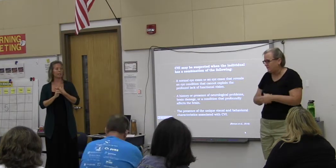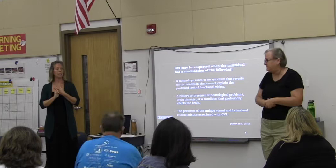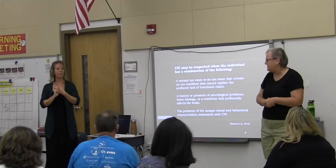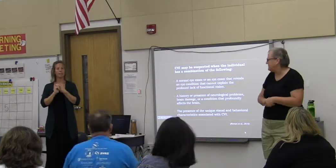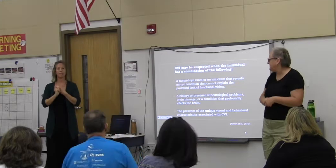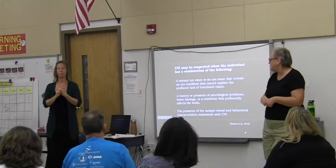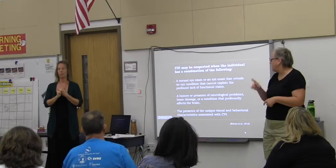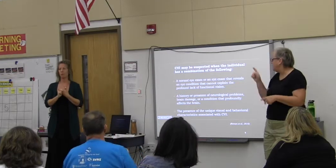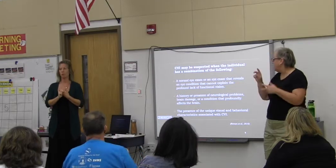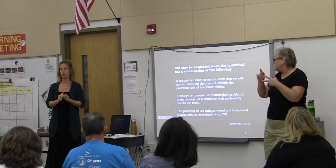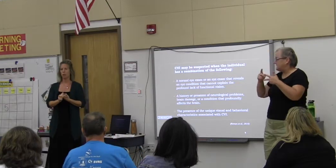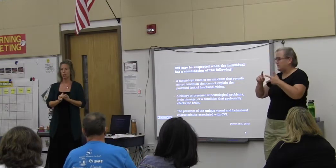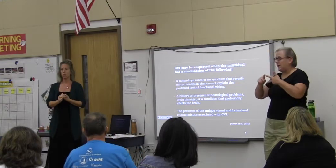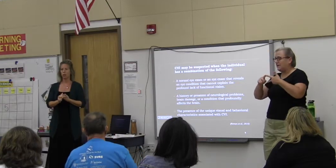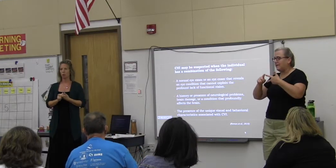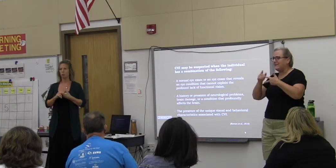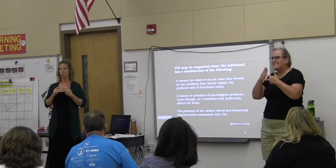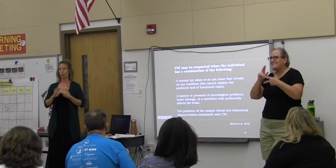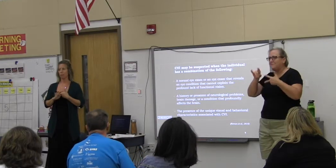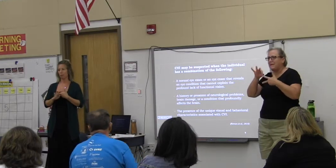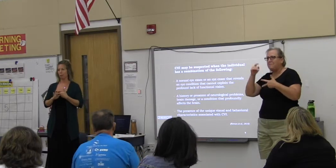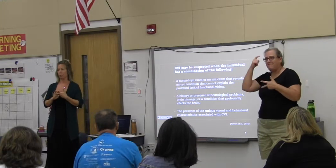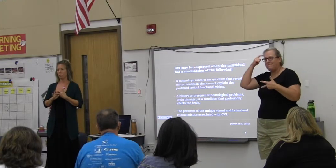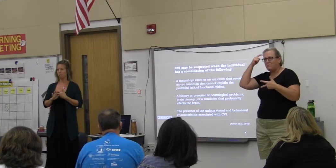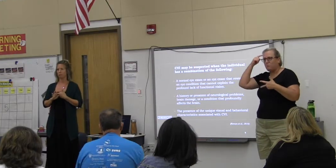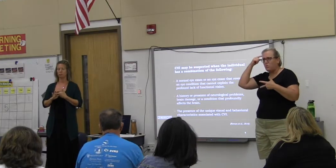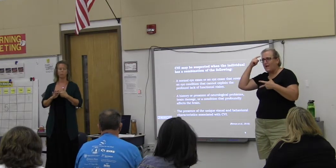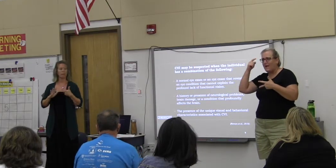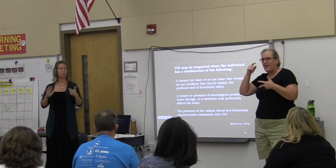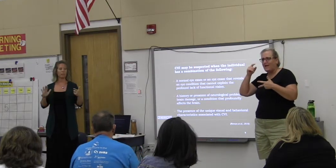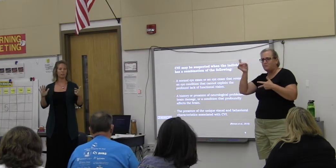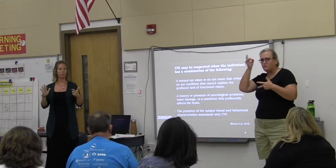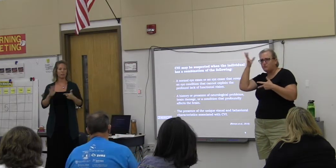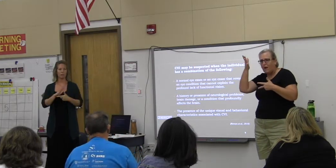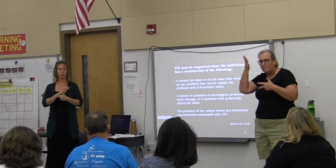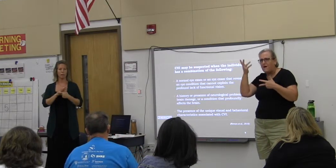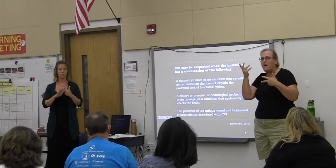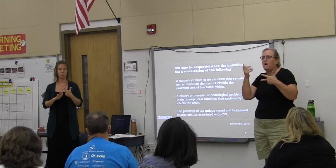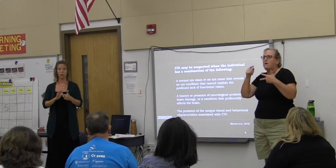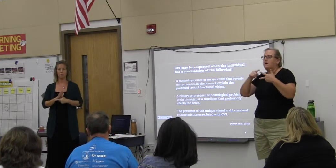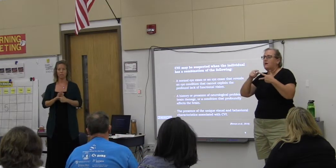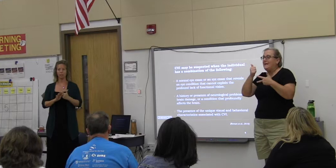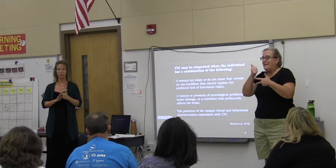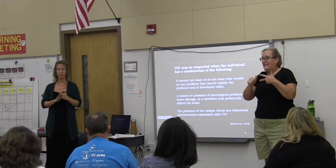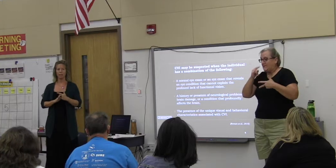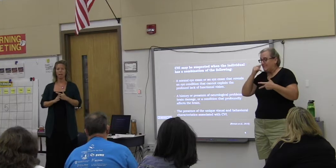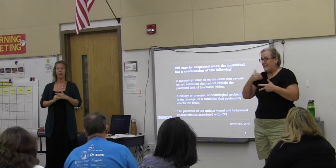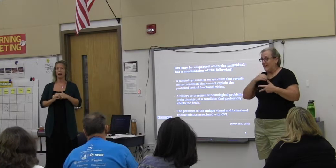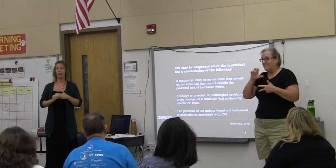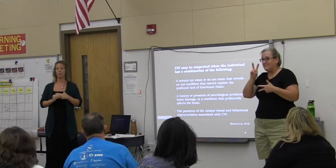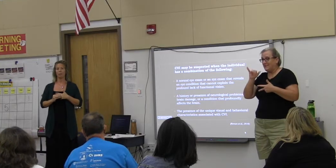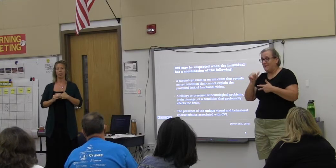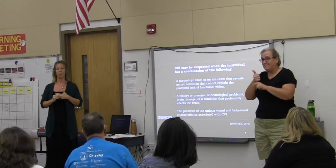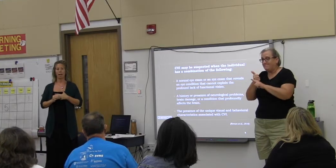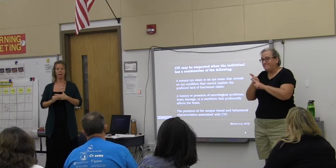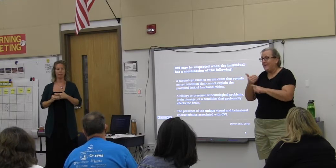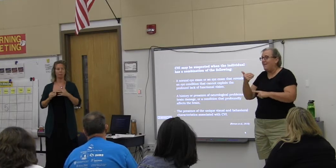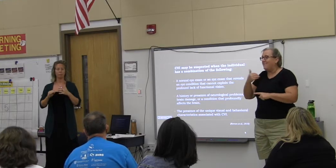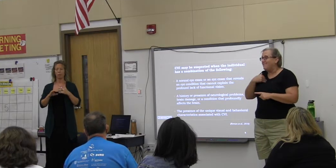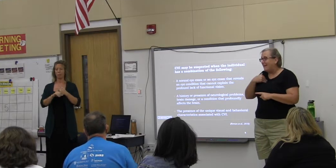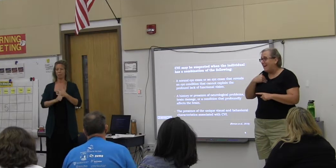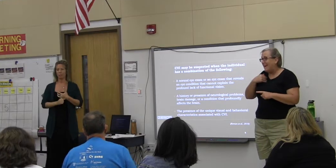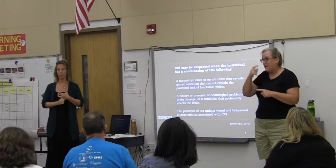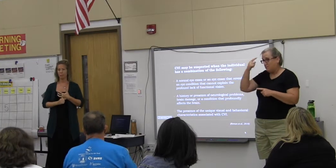The second is some type of a neurological or brain trauma. Every single one of our kiddos who have CVI either have